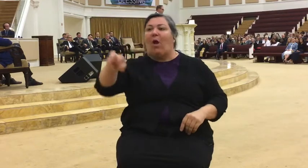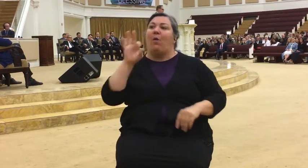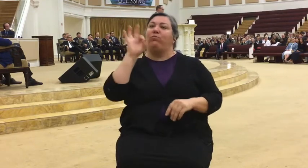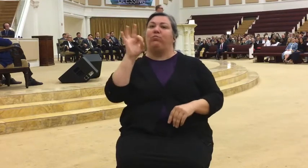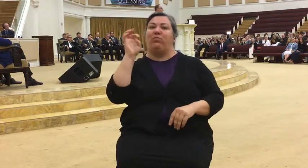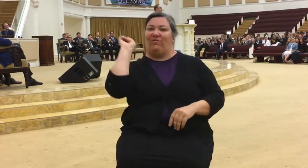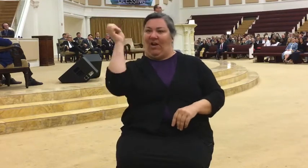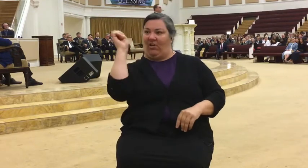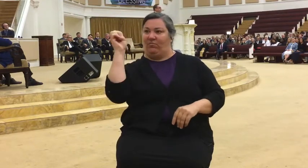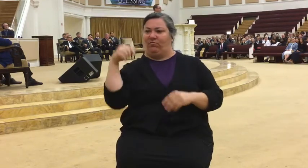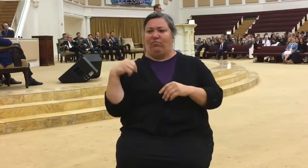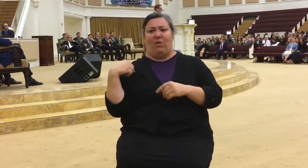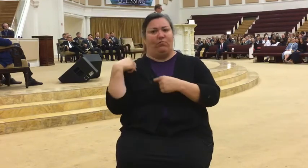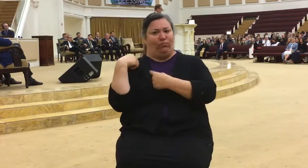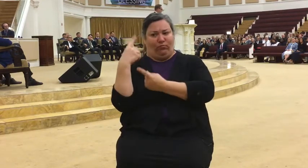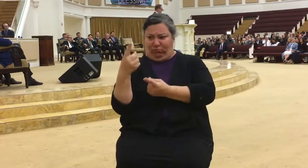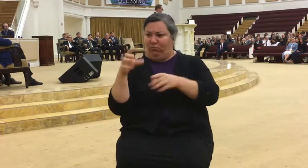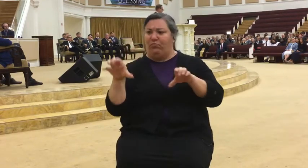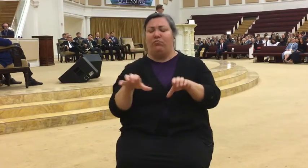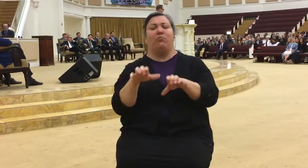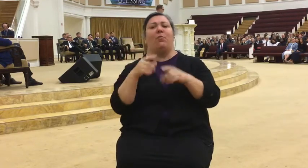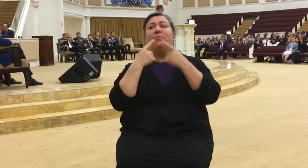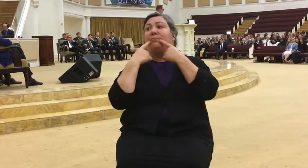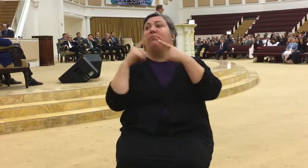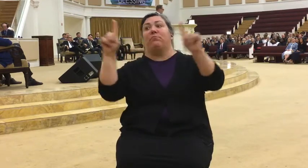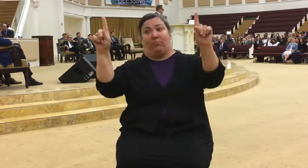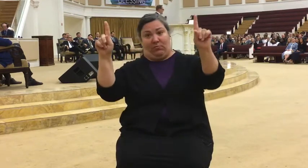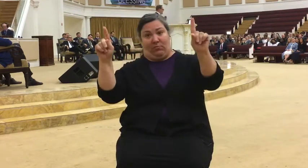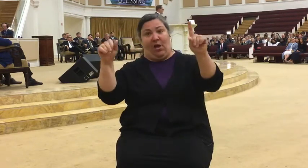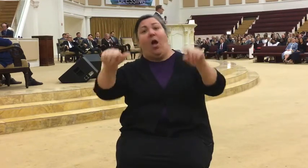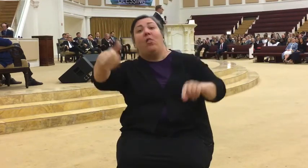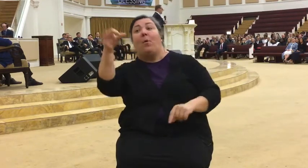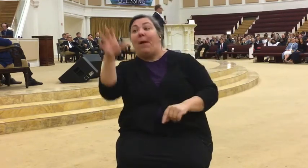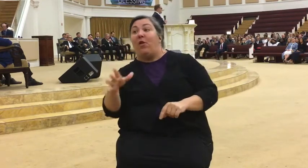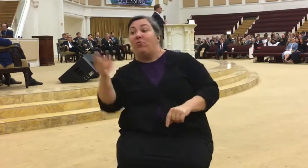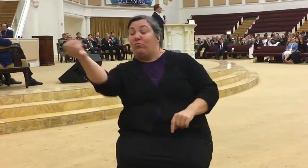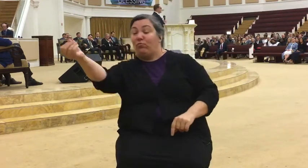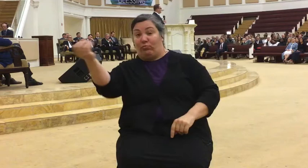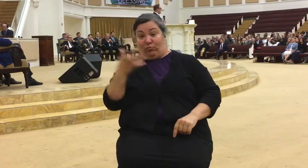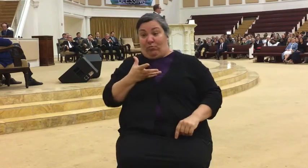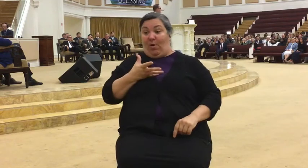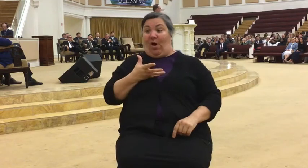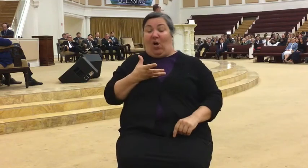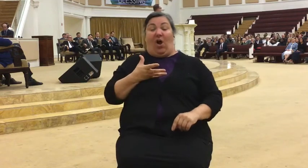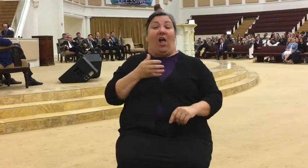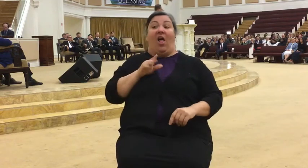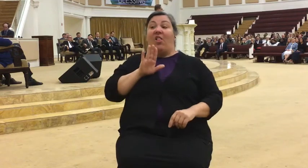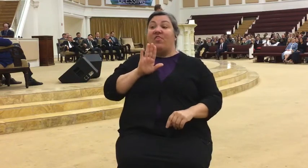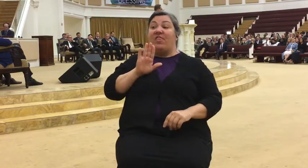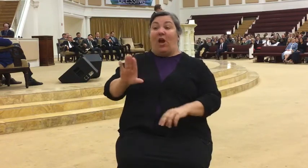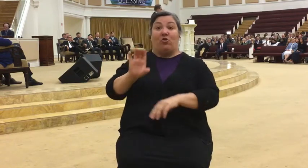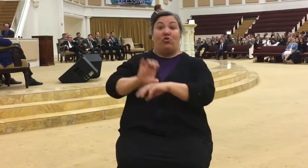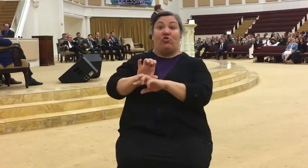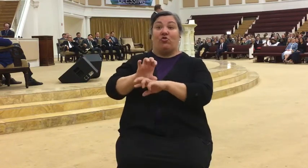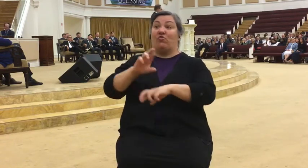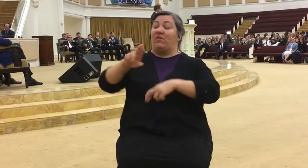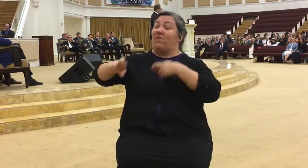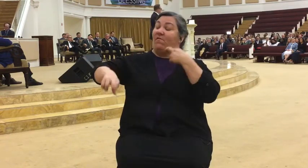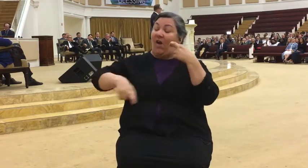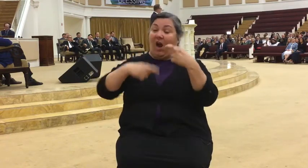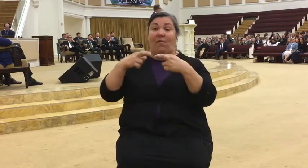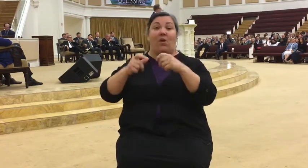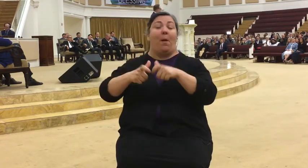they have been very, very successful. I've had pastors tell me that it has been the greatest revival of their church.